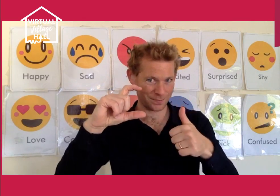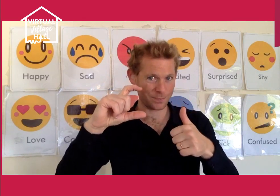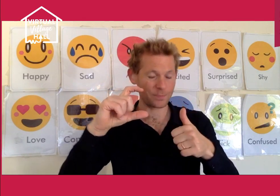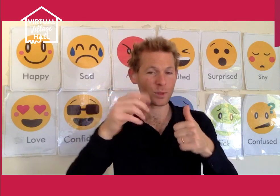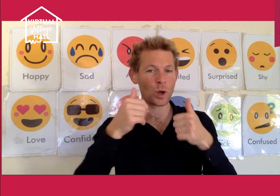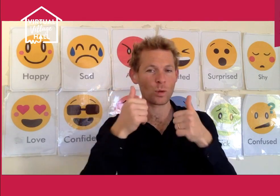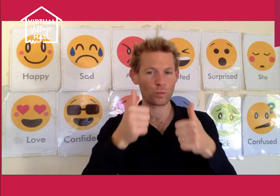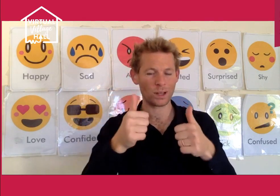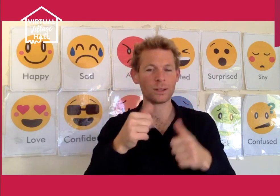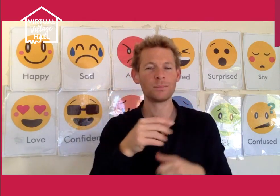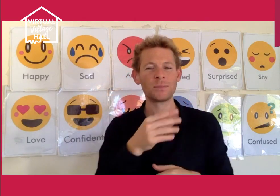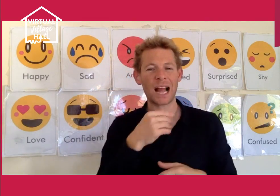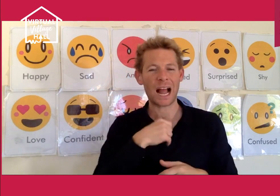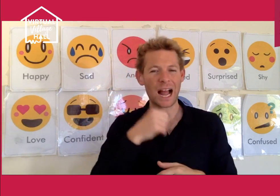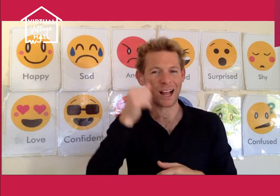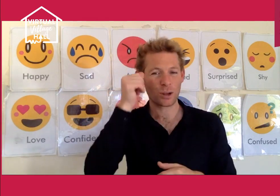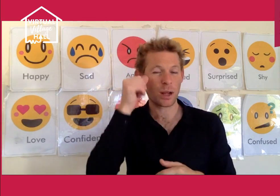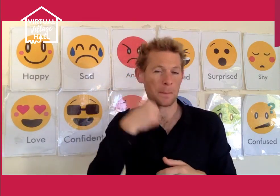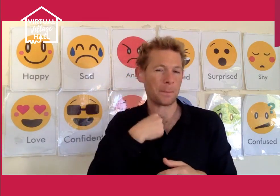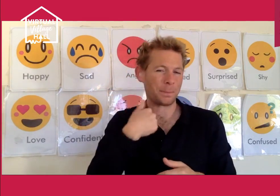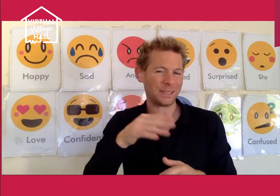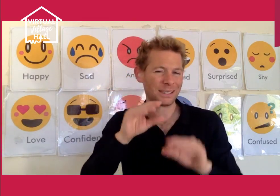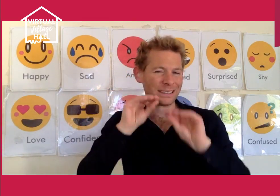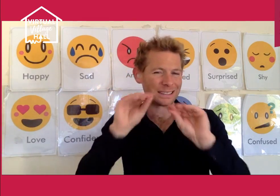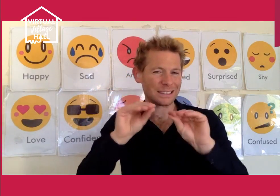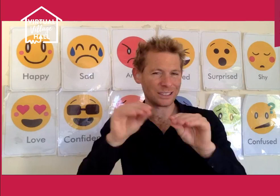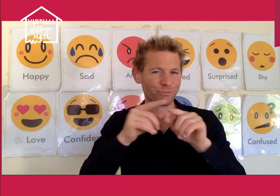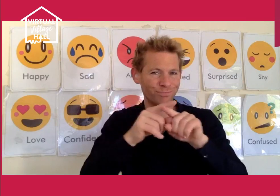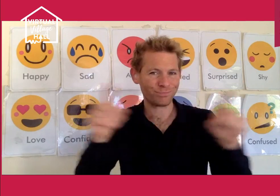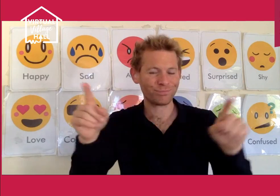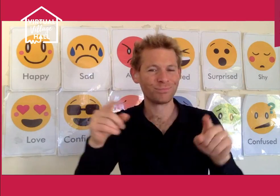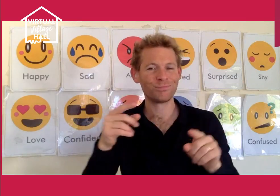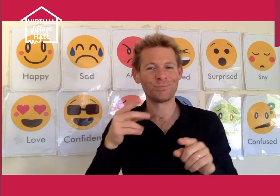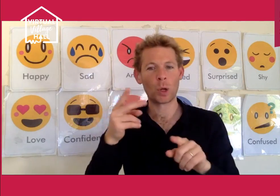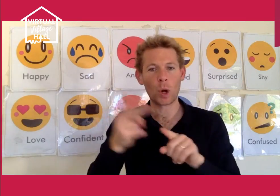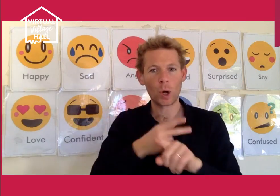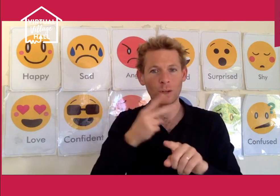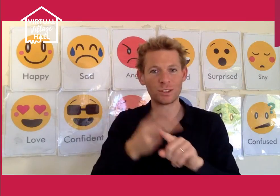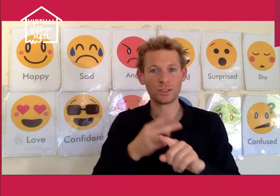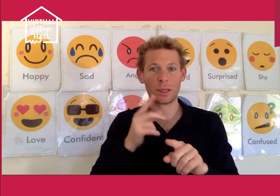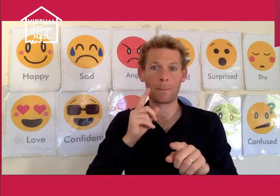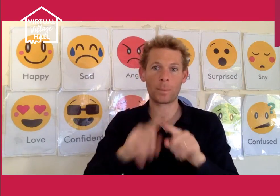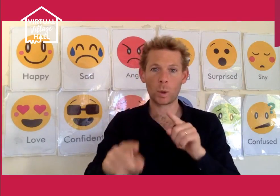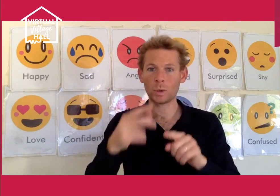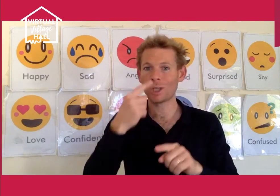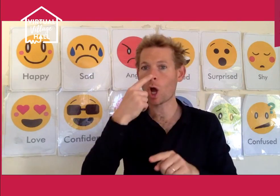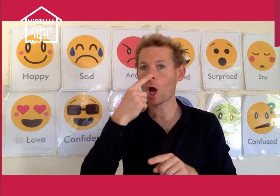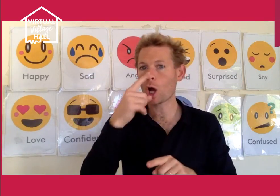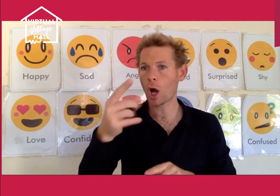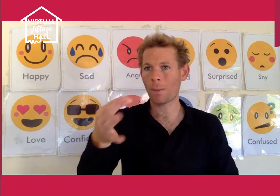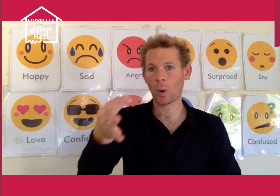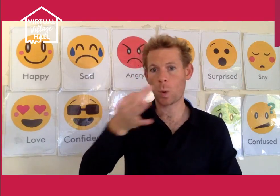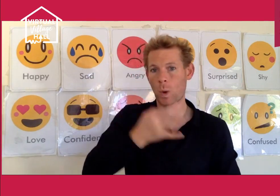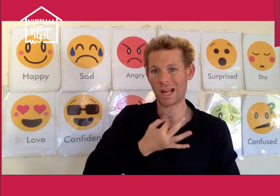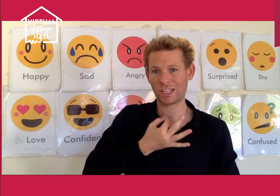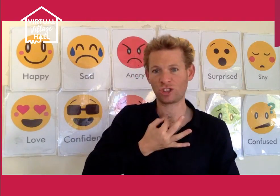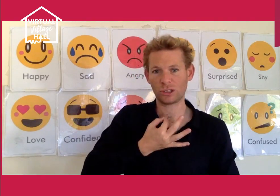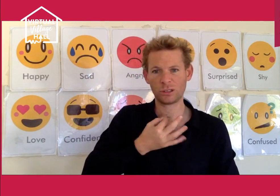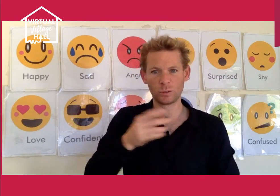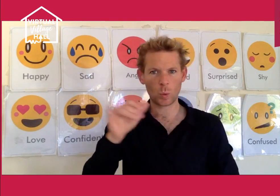Okay, right. So I know I have taught some of you before, and the most